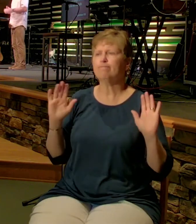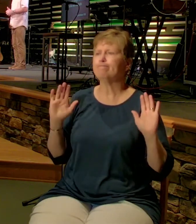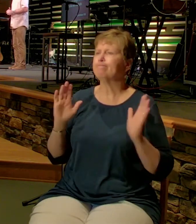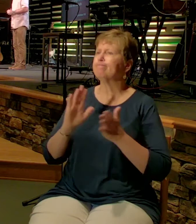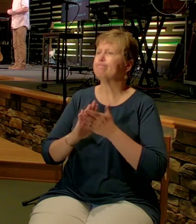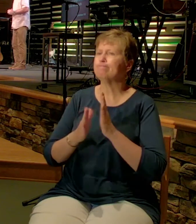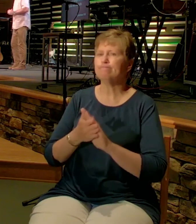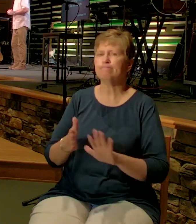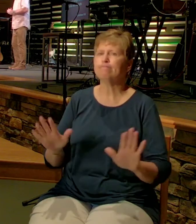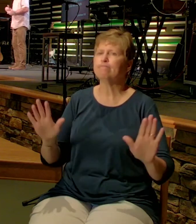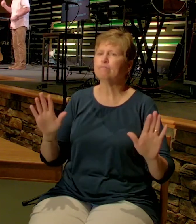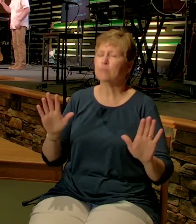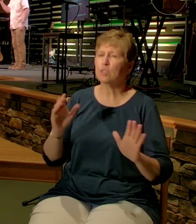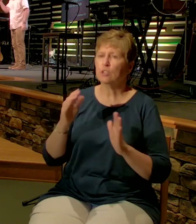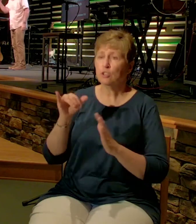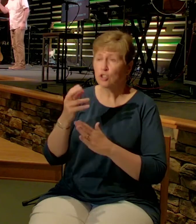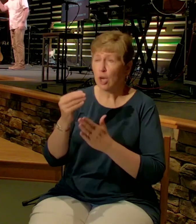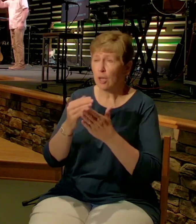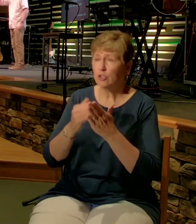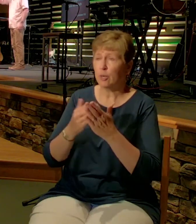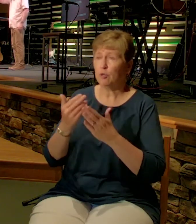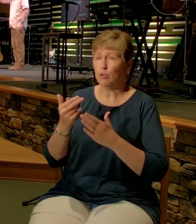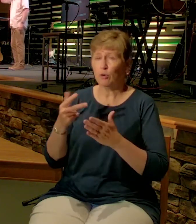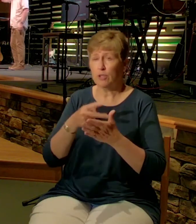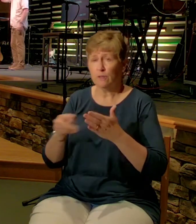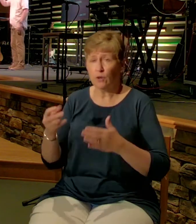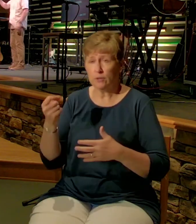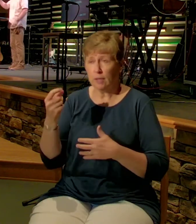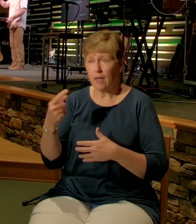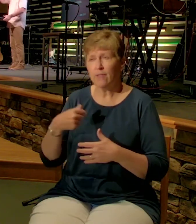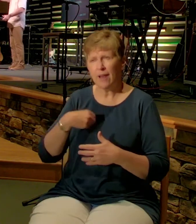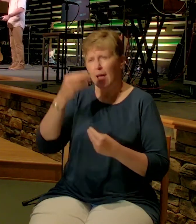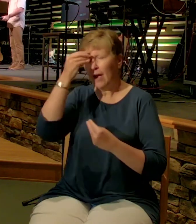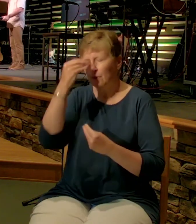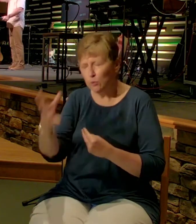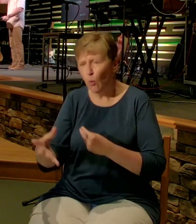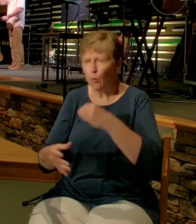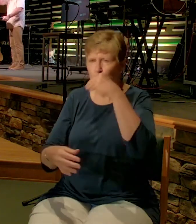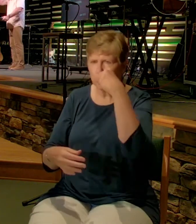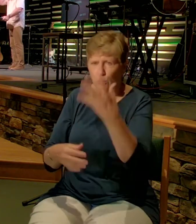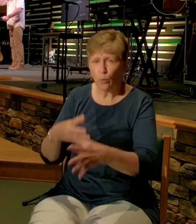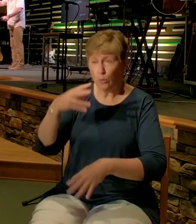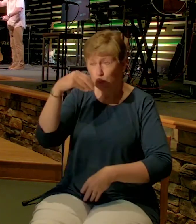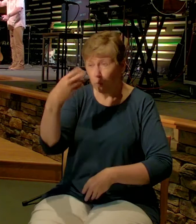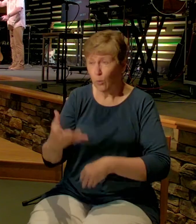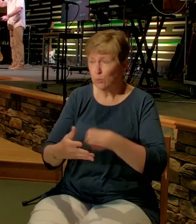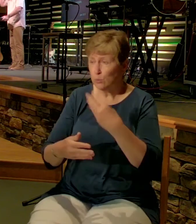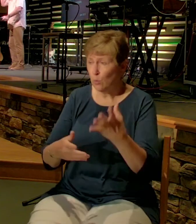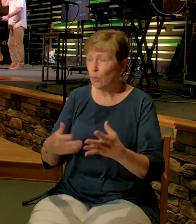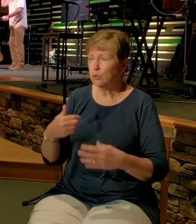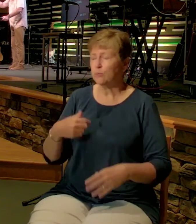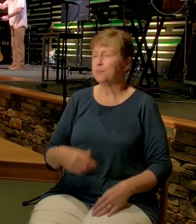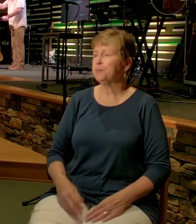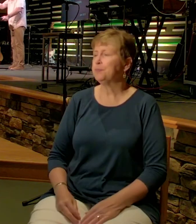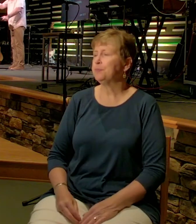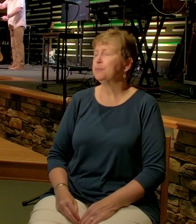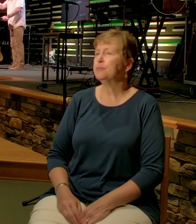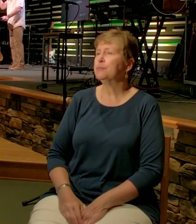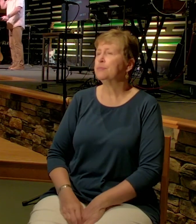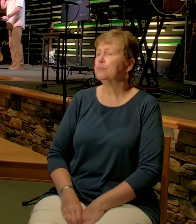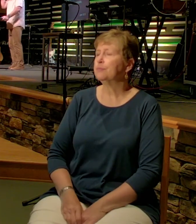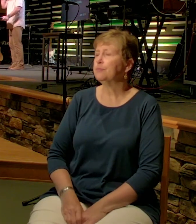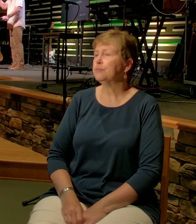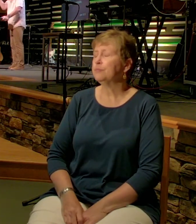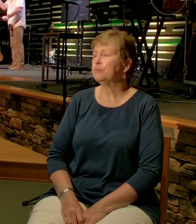chapter 15, verse 11, Jesus says, "I have told you this." He talked about being the vine and we're the branches. He said, "I've told you this